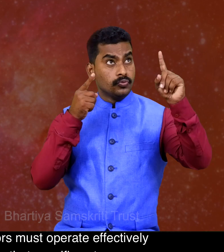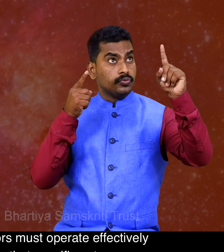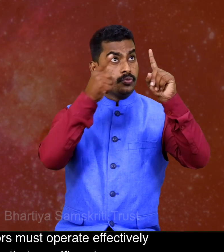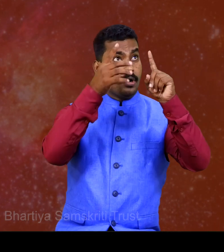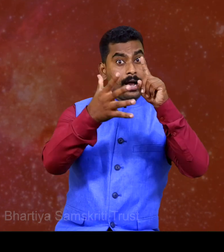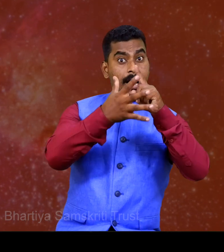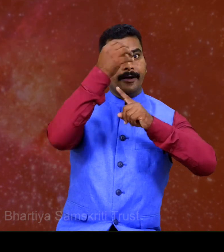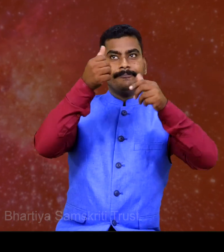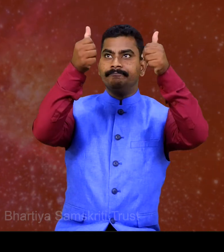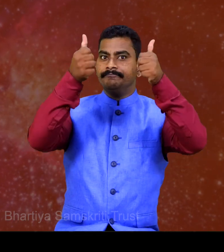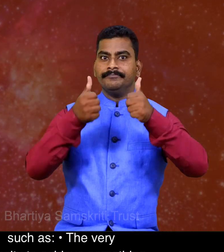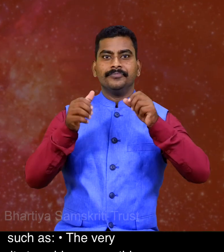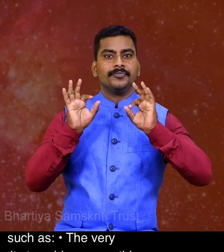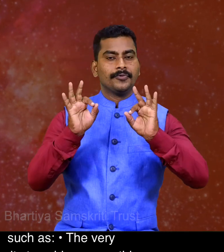outcome.